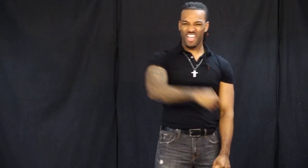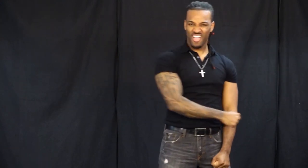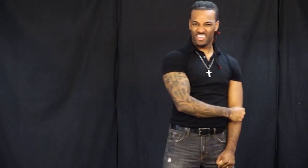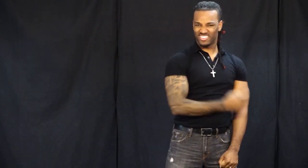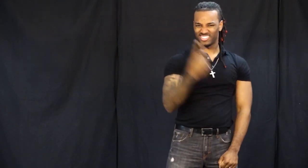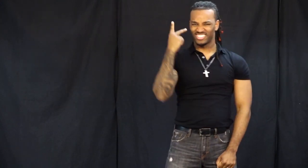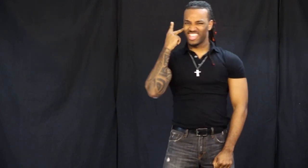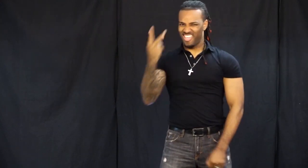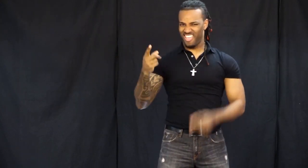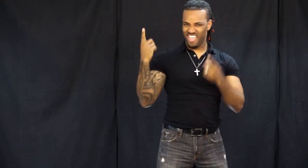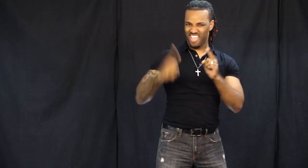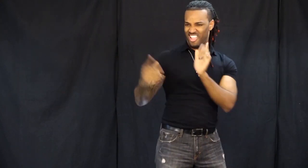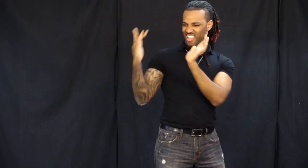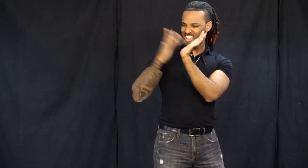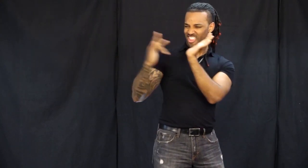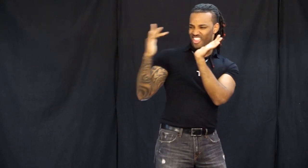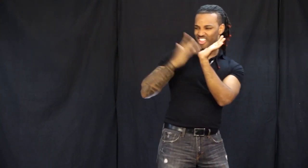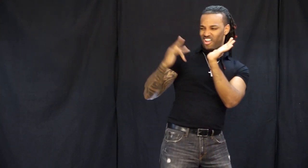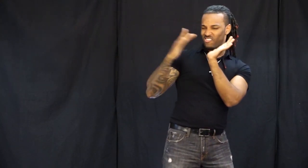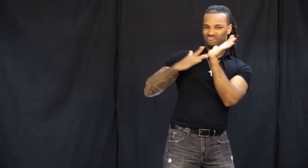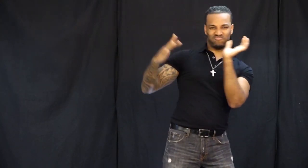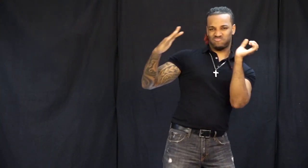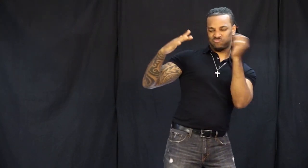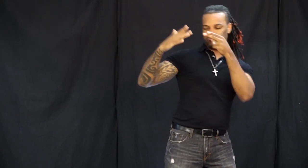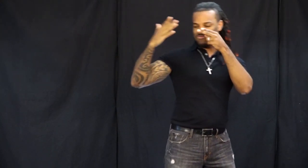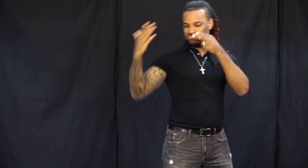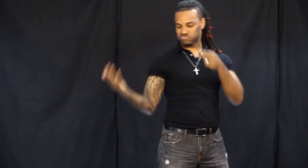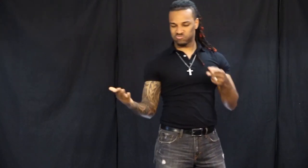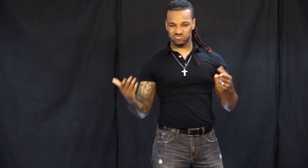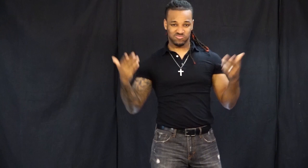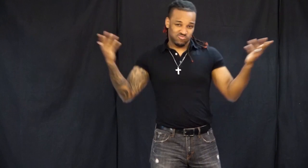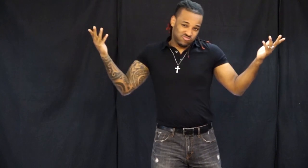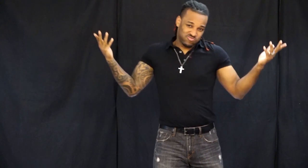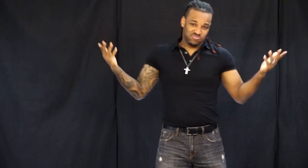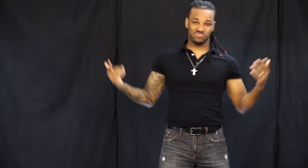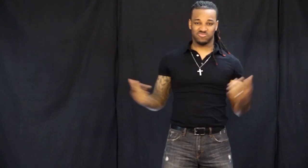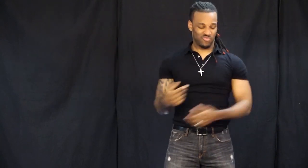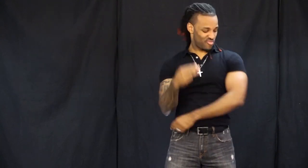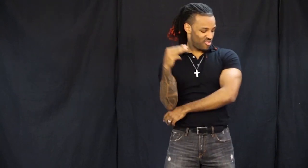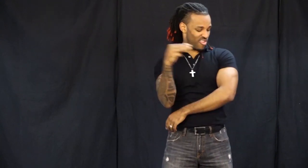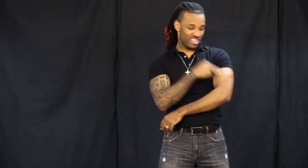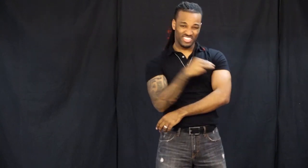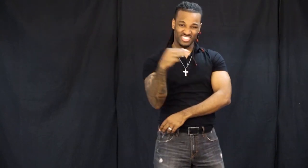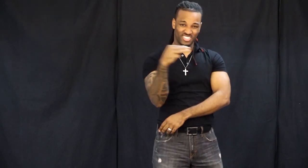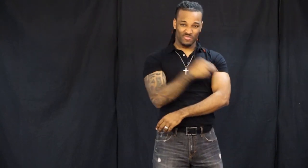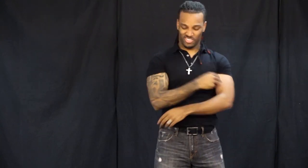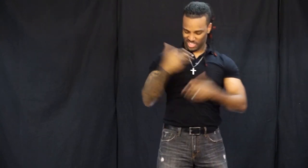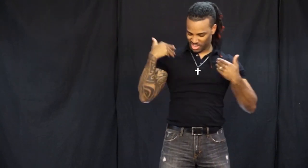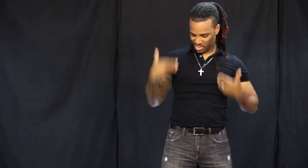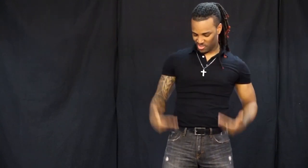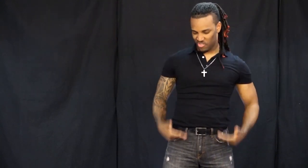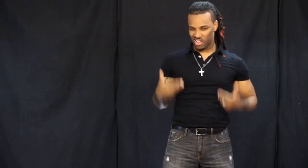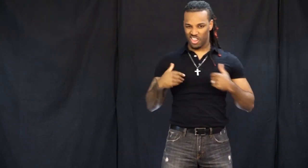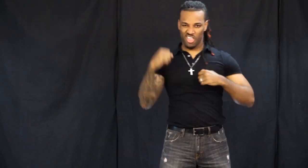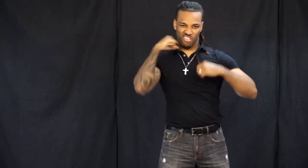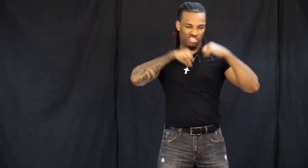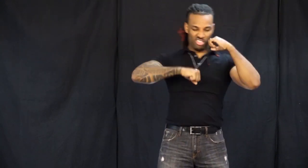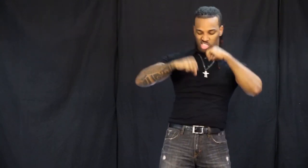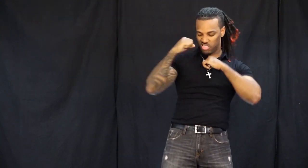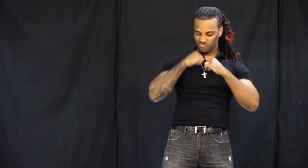loving it. See, that's what happens when you up against the ruffians. We in the shit now, somebody's gotta shovel it. Hercules Mulligan, I need no introduction. When you knock me